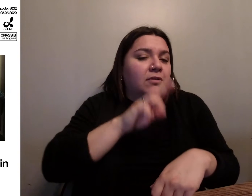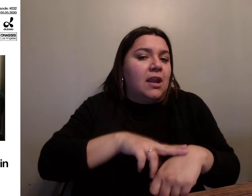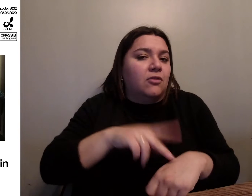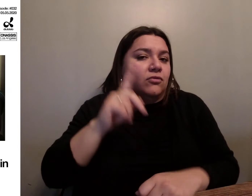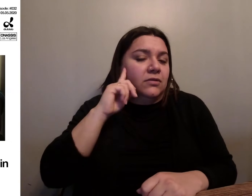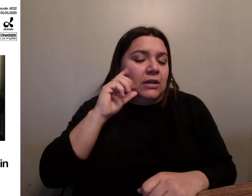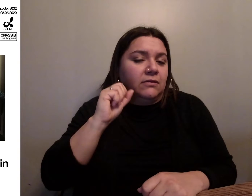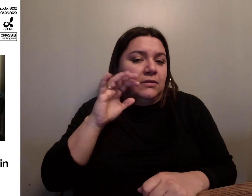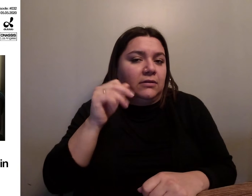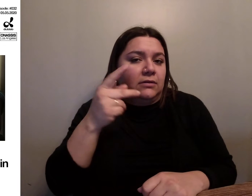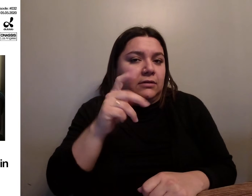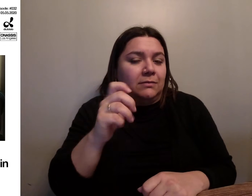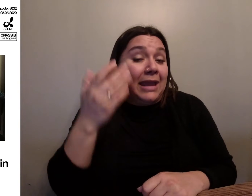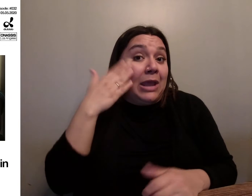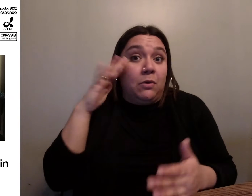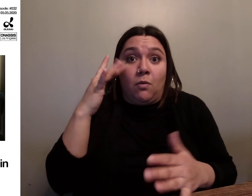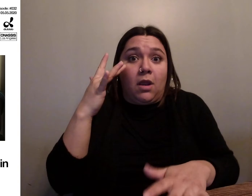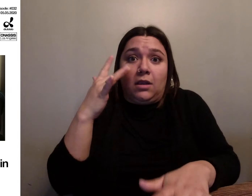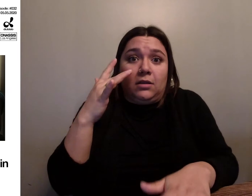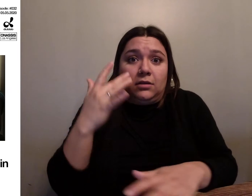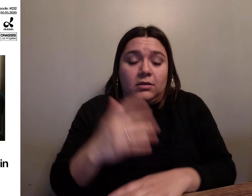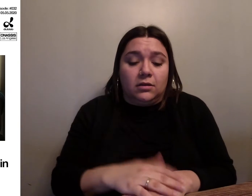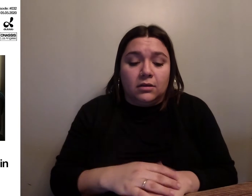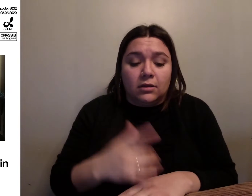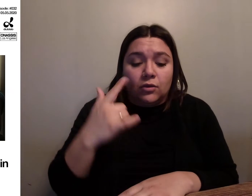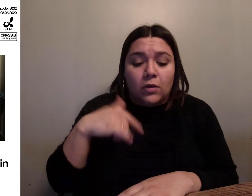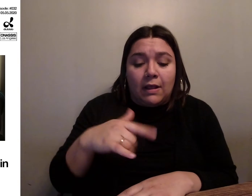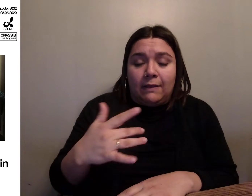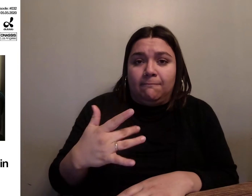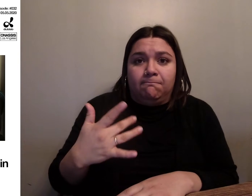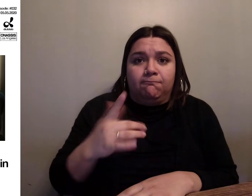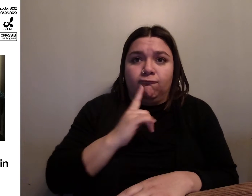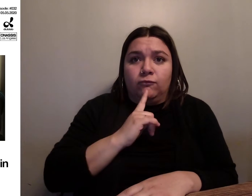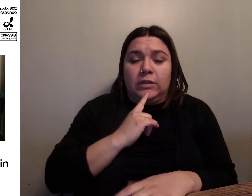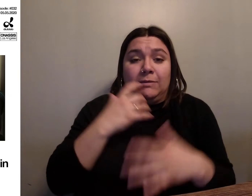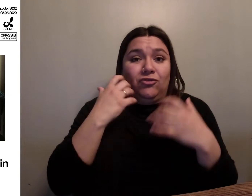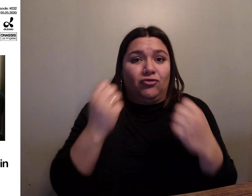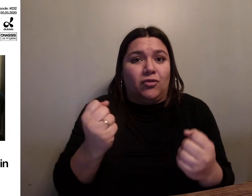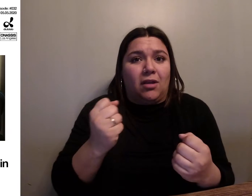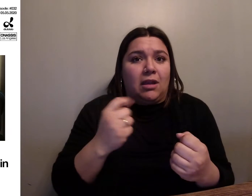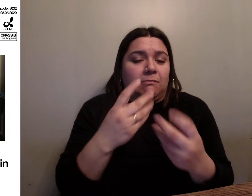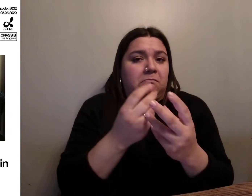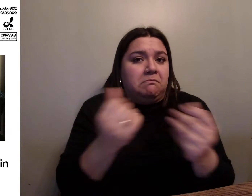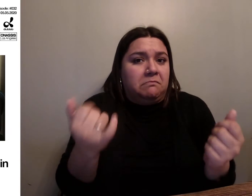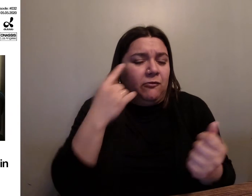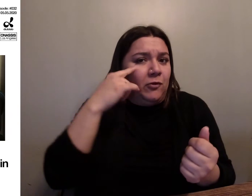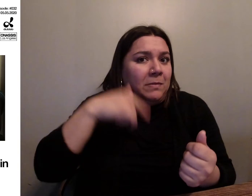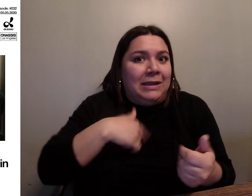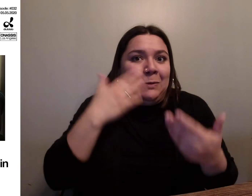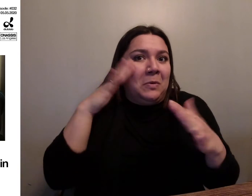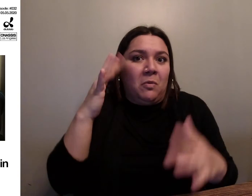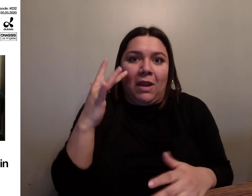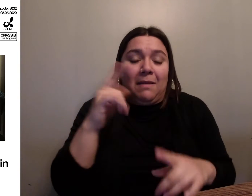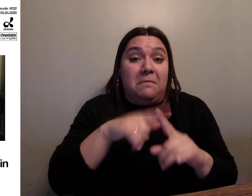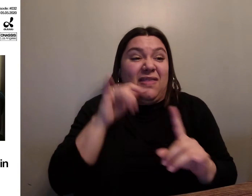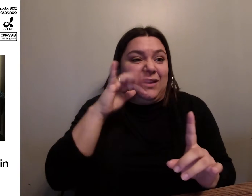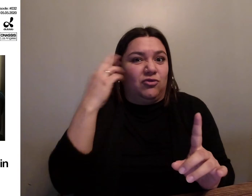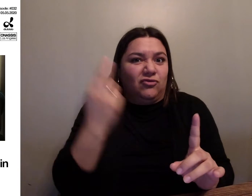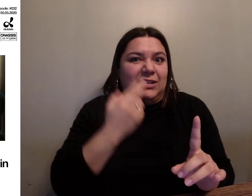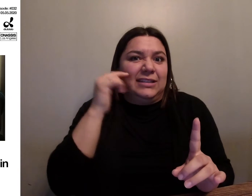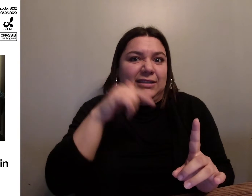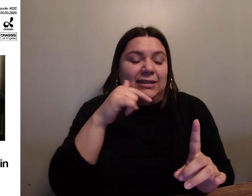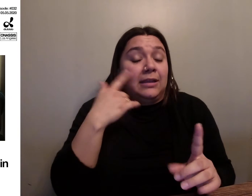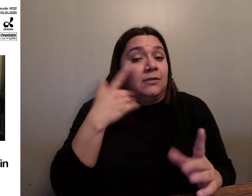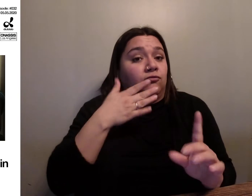be such a strong antidote for me, but that's the reason. That's the main reason that I do it. And then